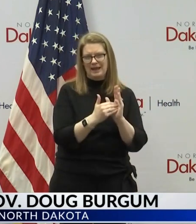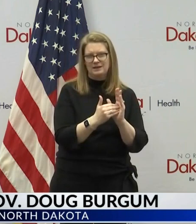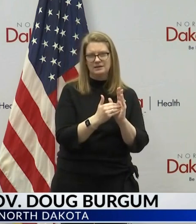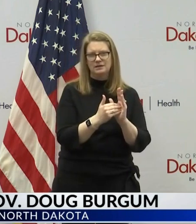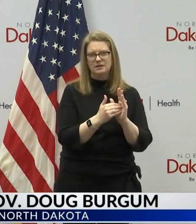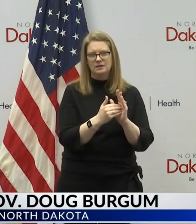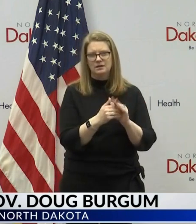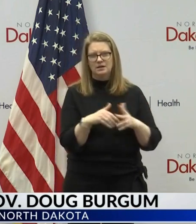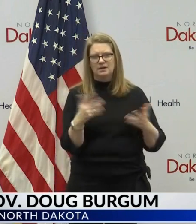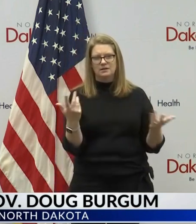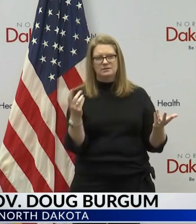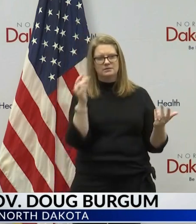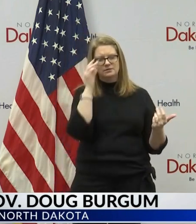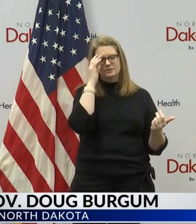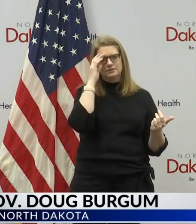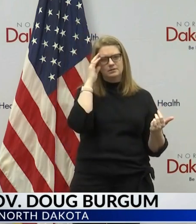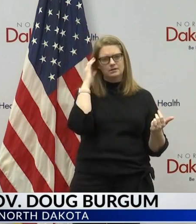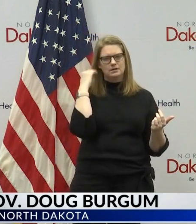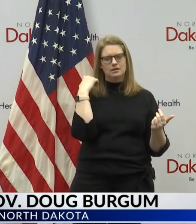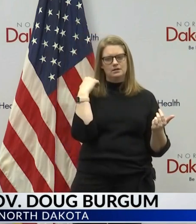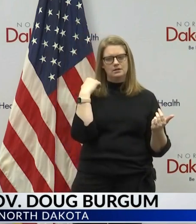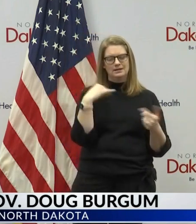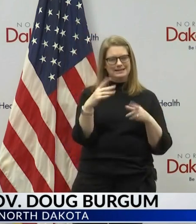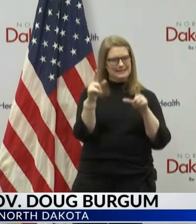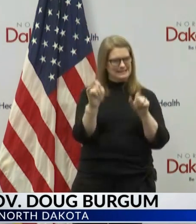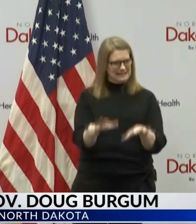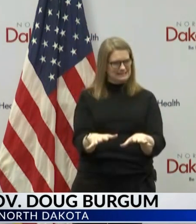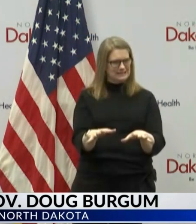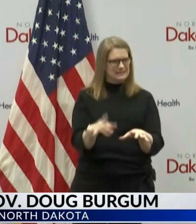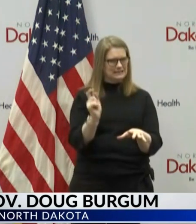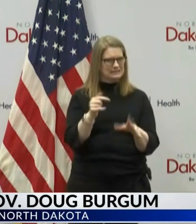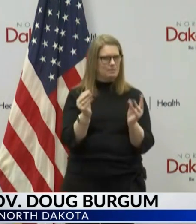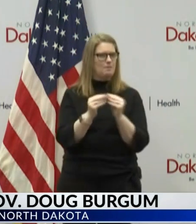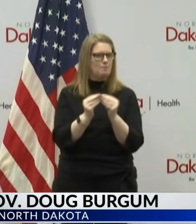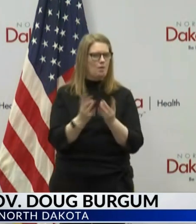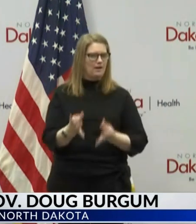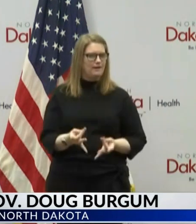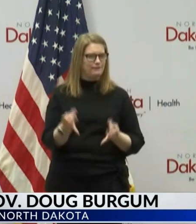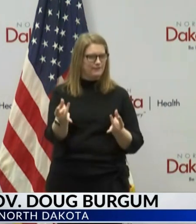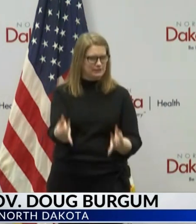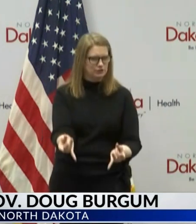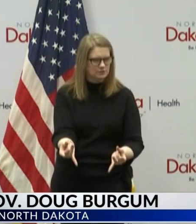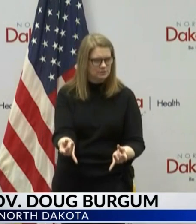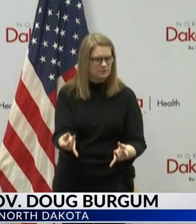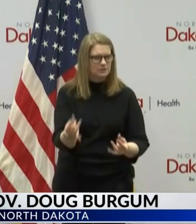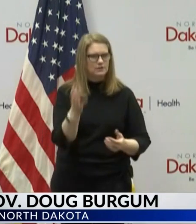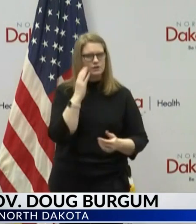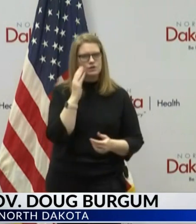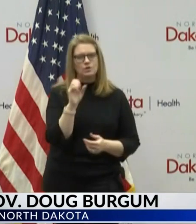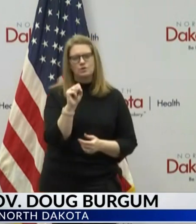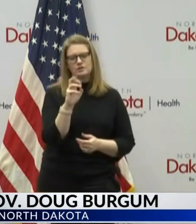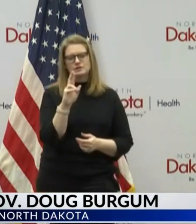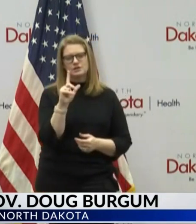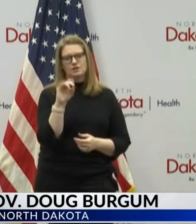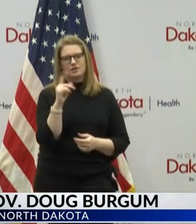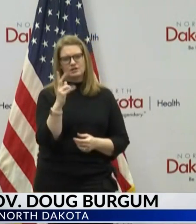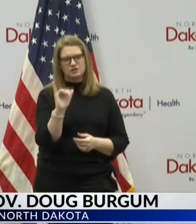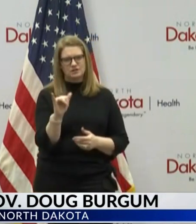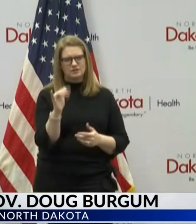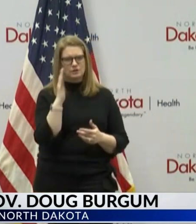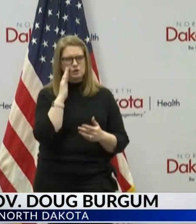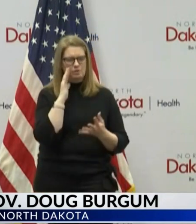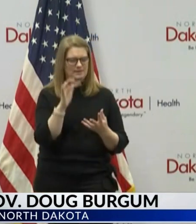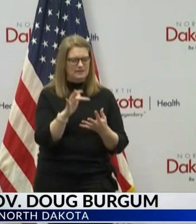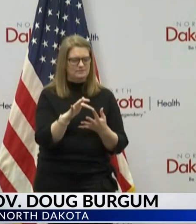form that is more efficient than what we have now, which is, we've talked about the serological or the blood testing, which is the finger